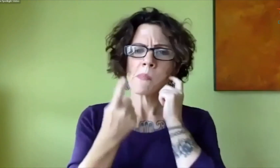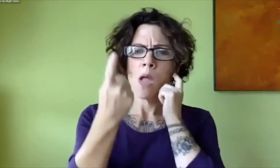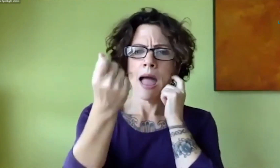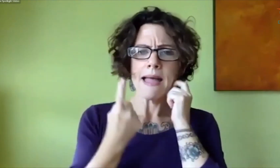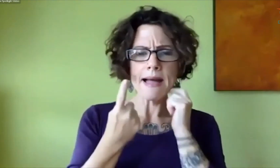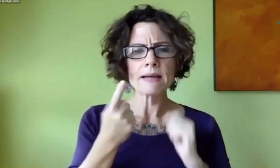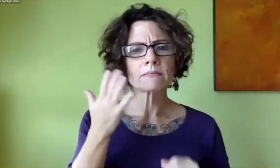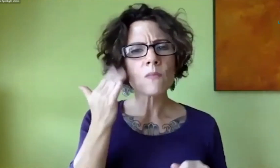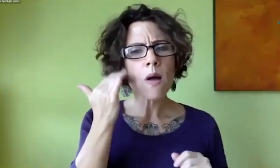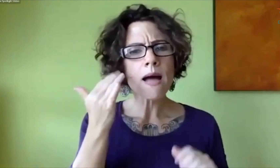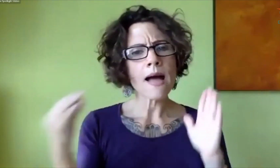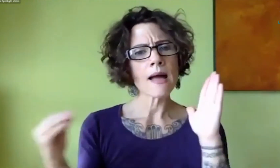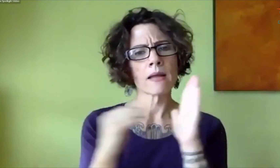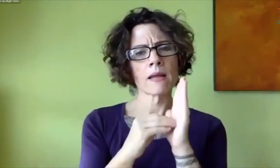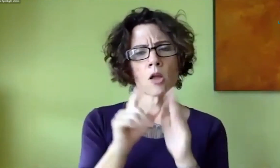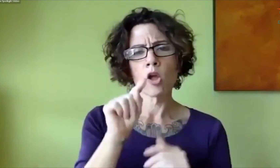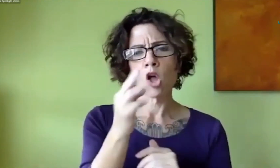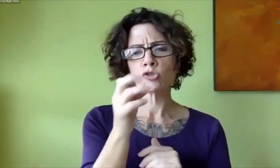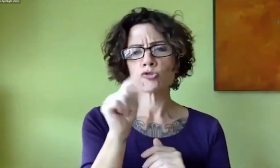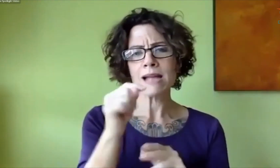Okay, we're doing good.